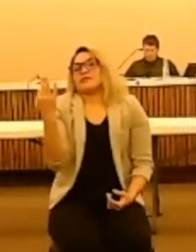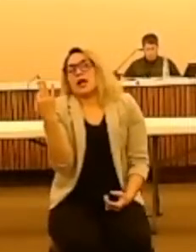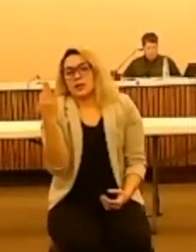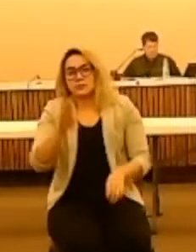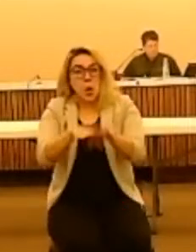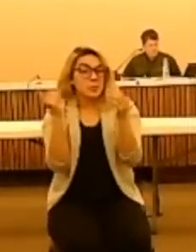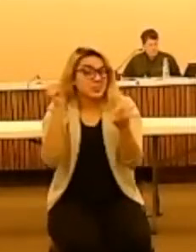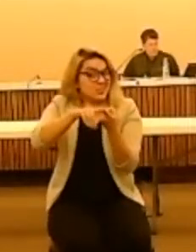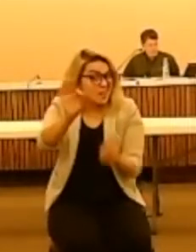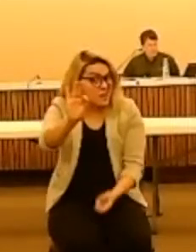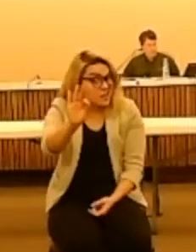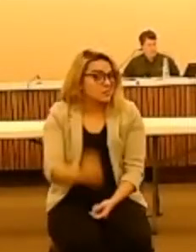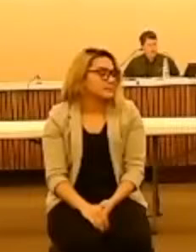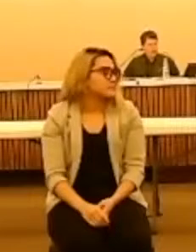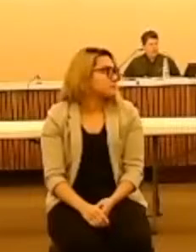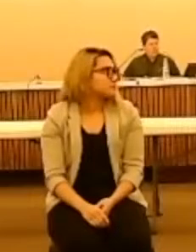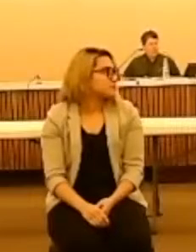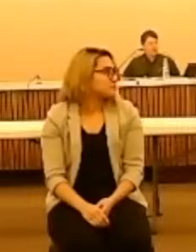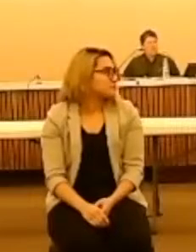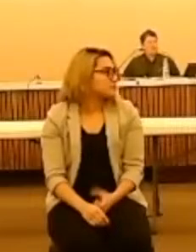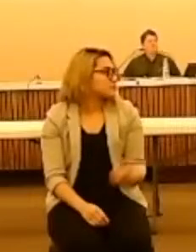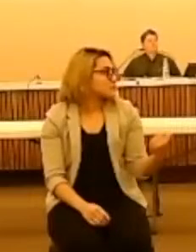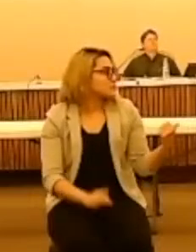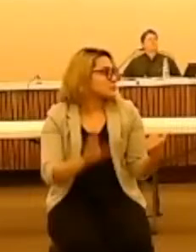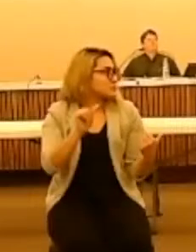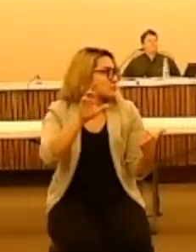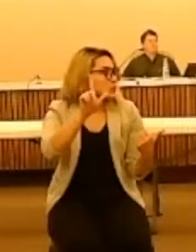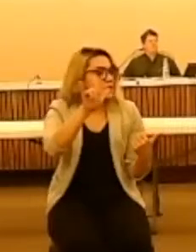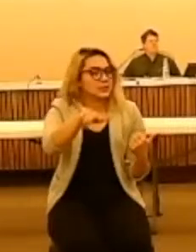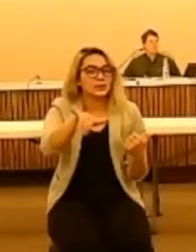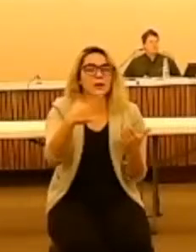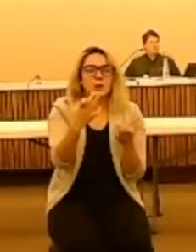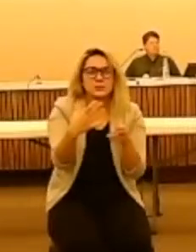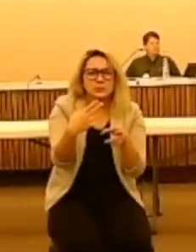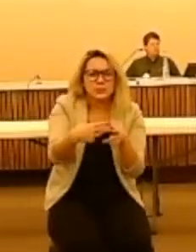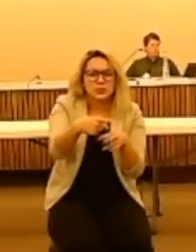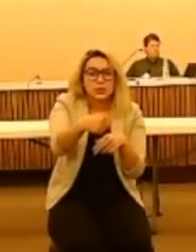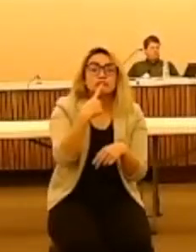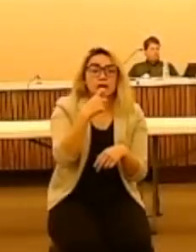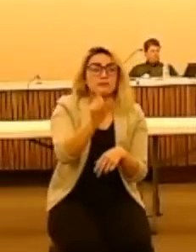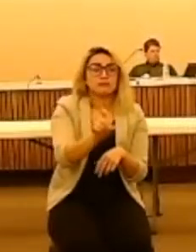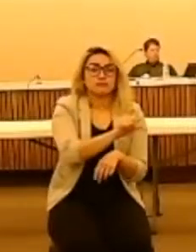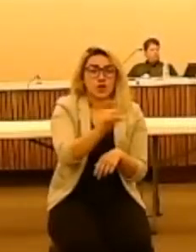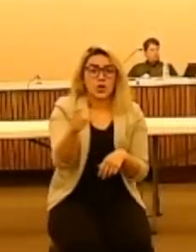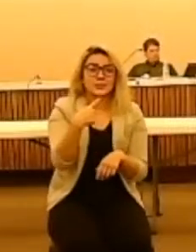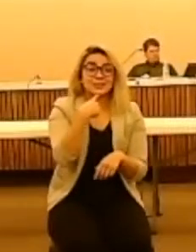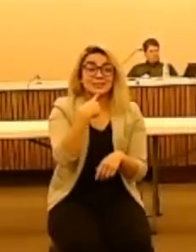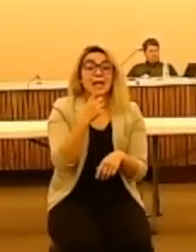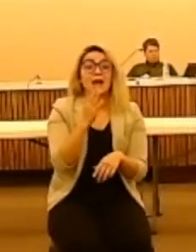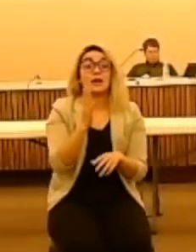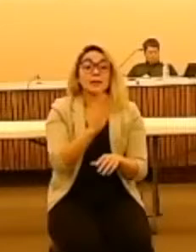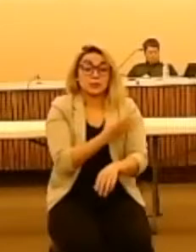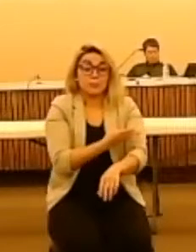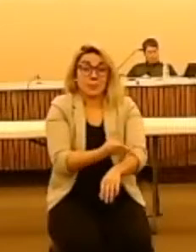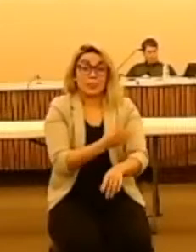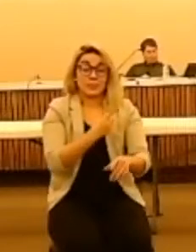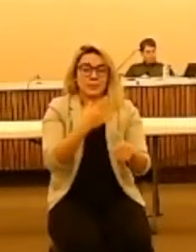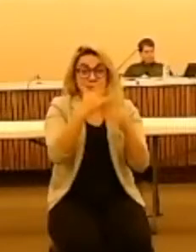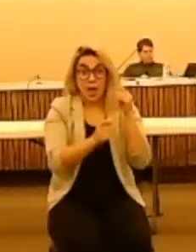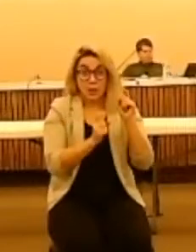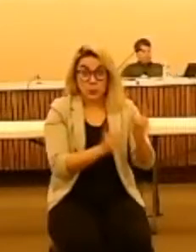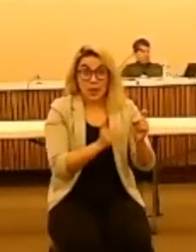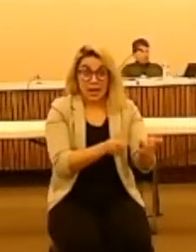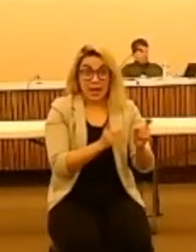I would just reiterate on something Mr. Stafford said about the Red Cross. You know, their donations are really down. And there's a lot of people sick